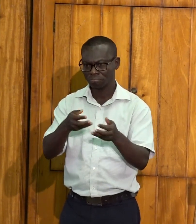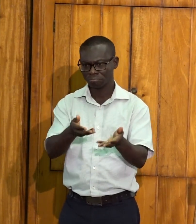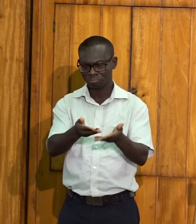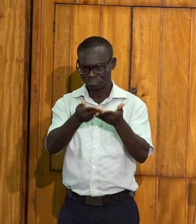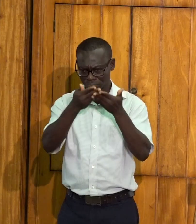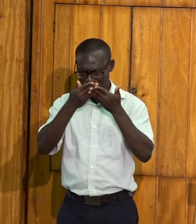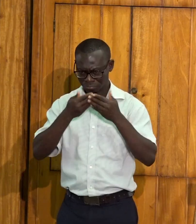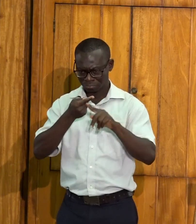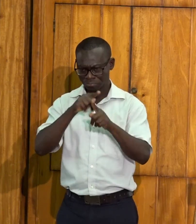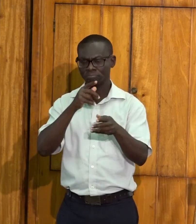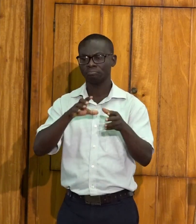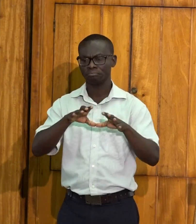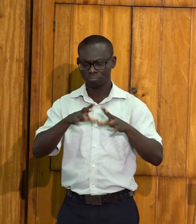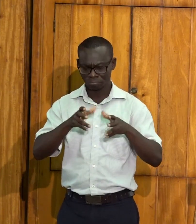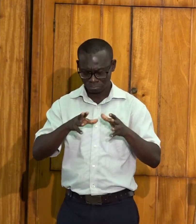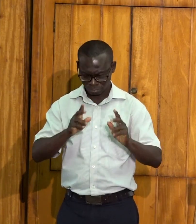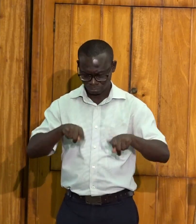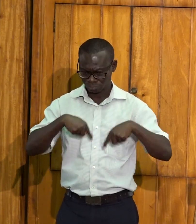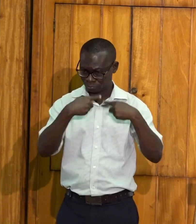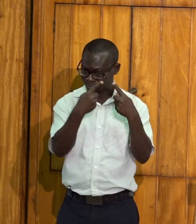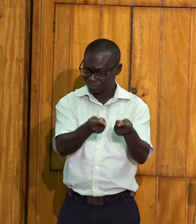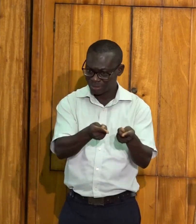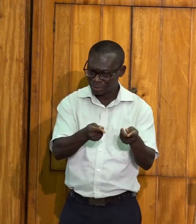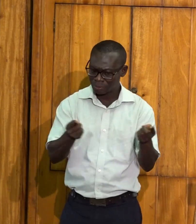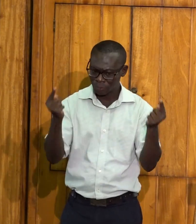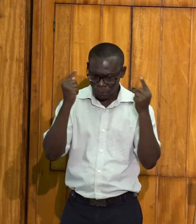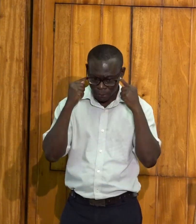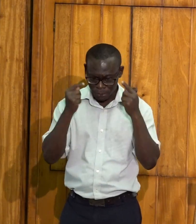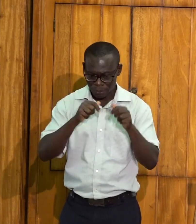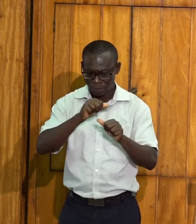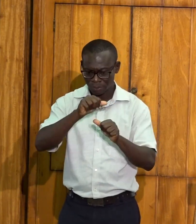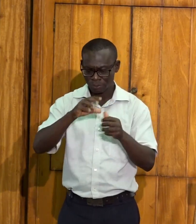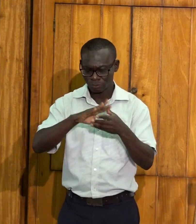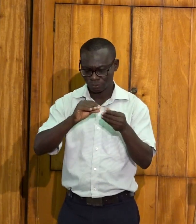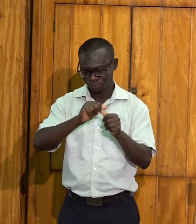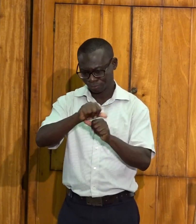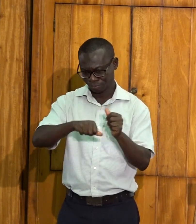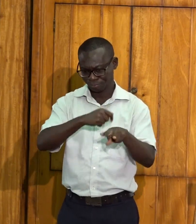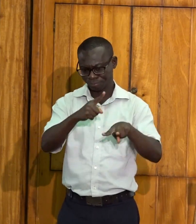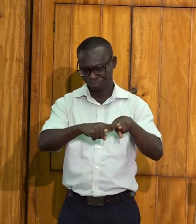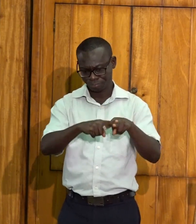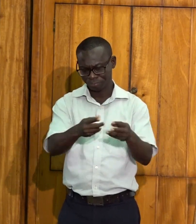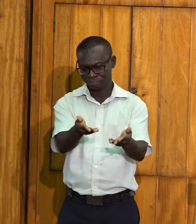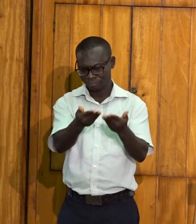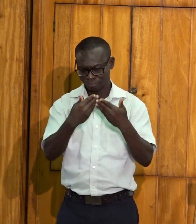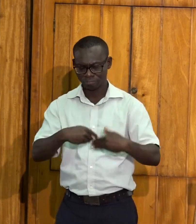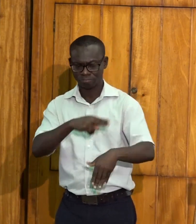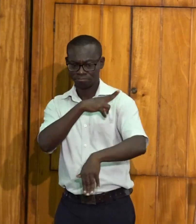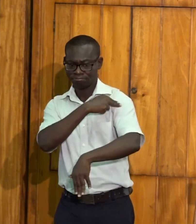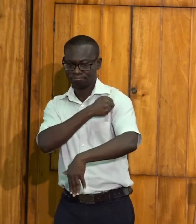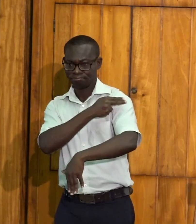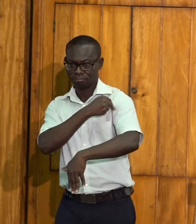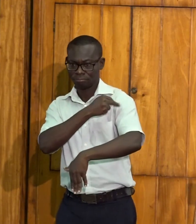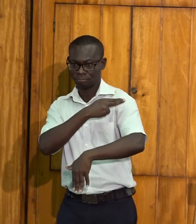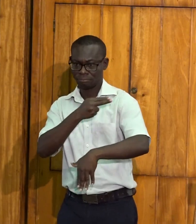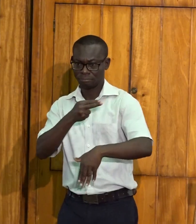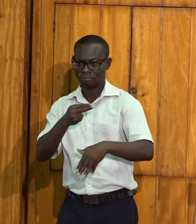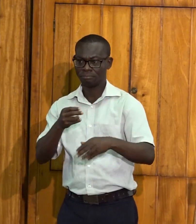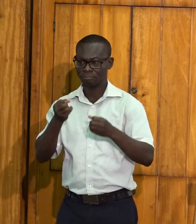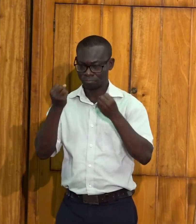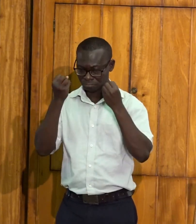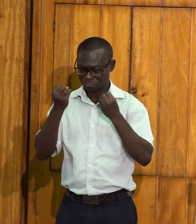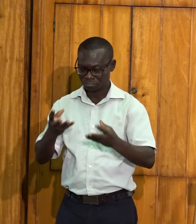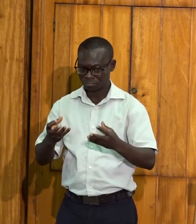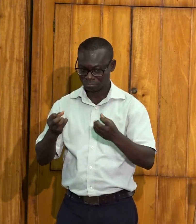versa, where we go to the community and get cases of AHD and back to the facility. But most importantly, this is